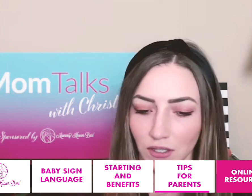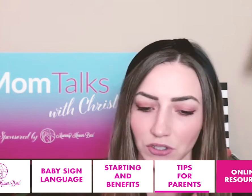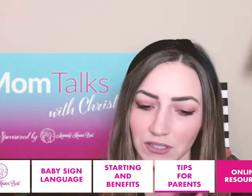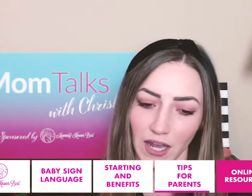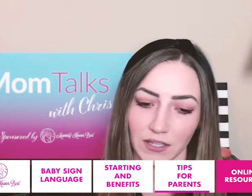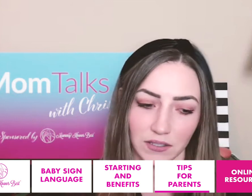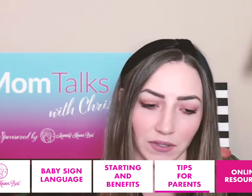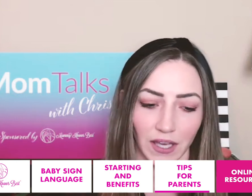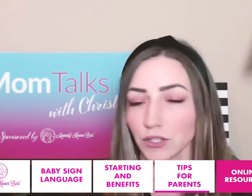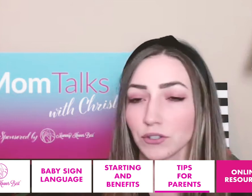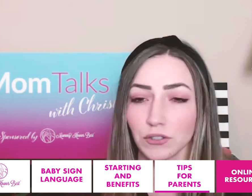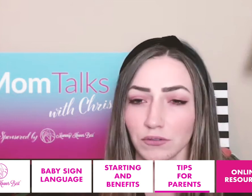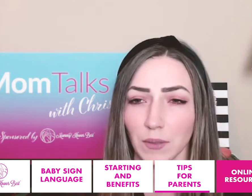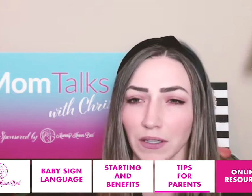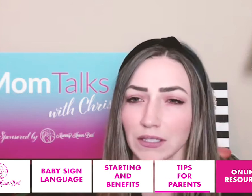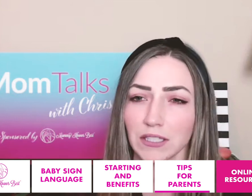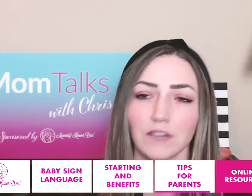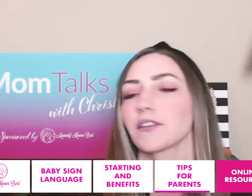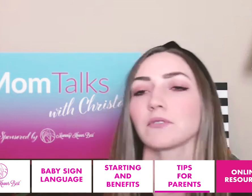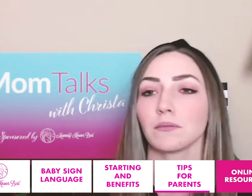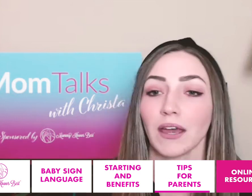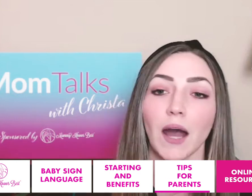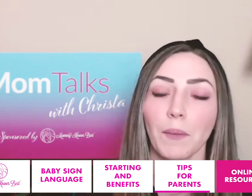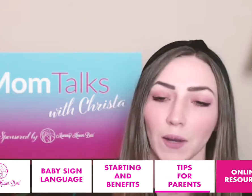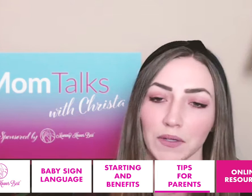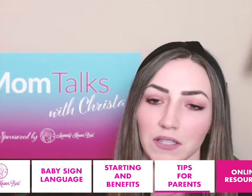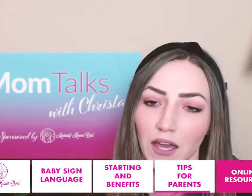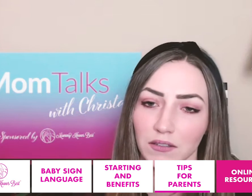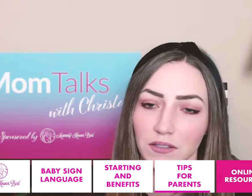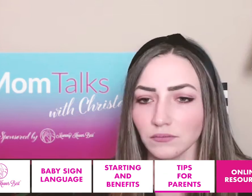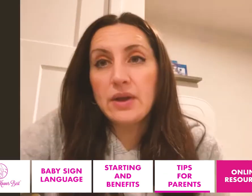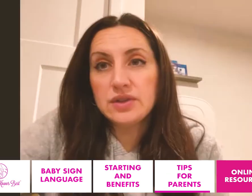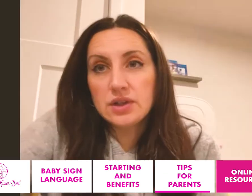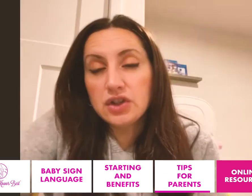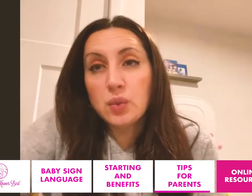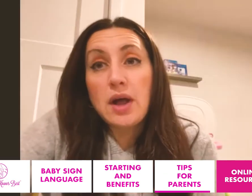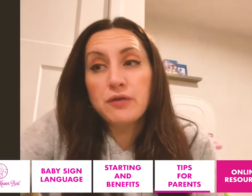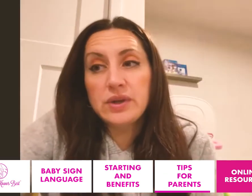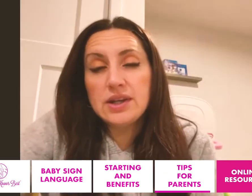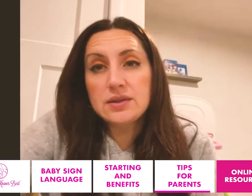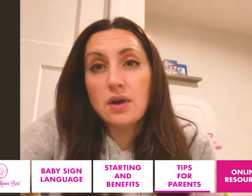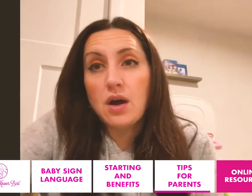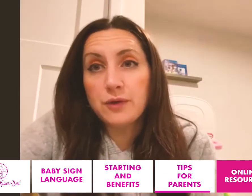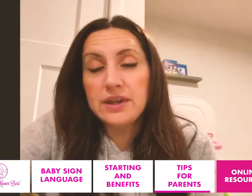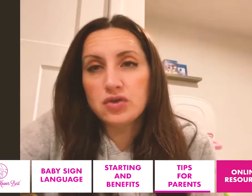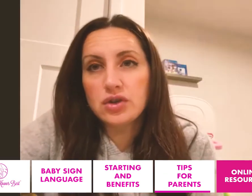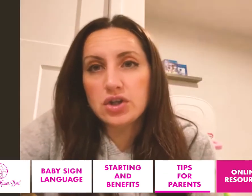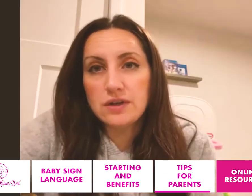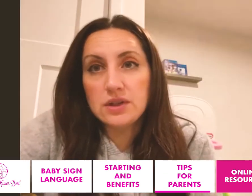usually takes kids, or do you typically see, for them to pick up a couple signs? About 6 to 12 weeks from the introduction of the